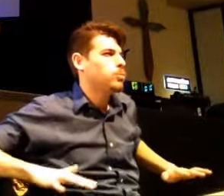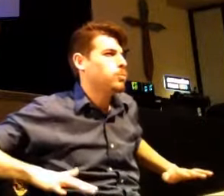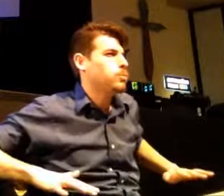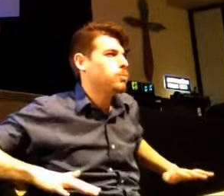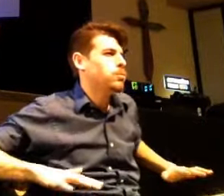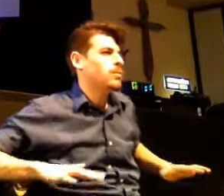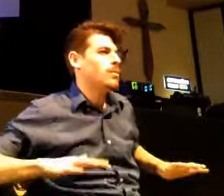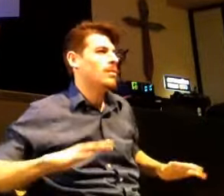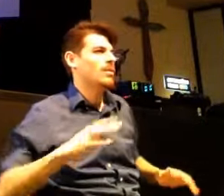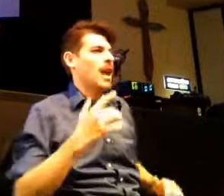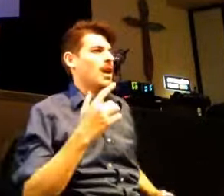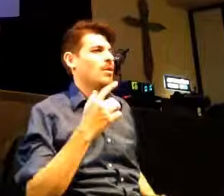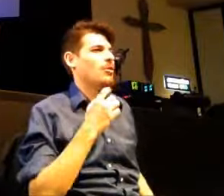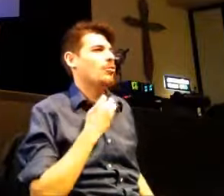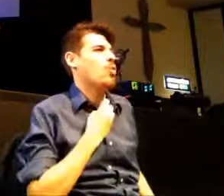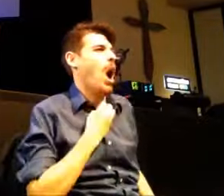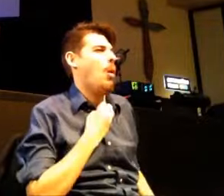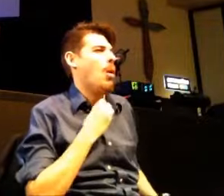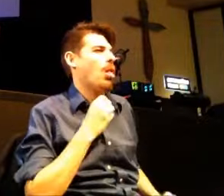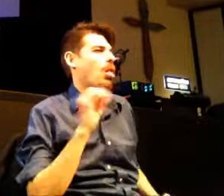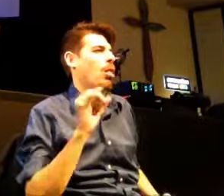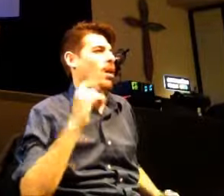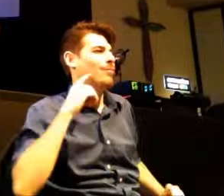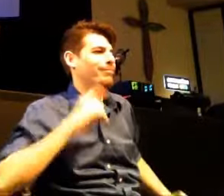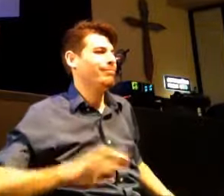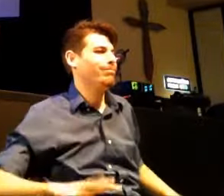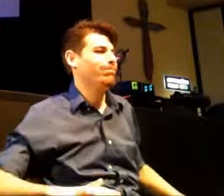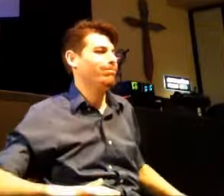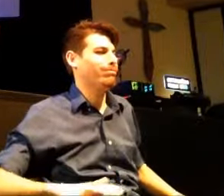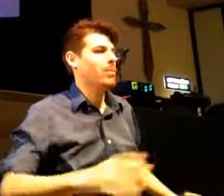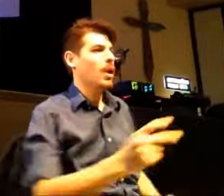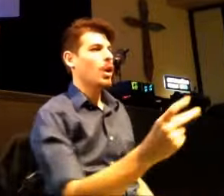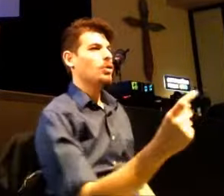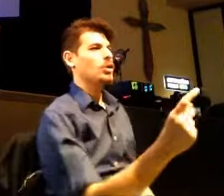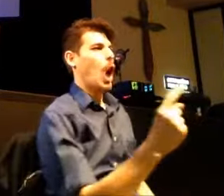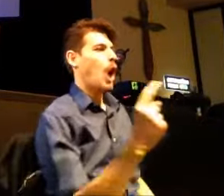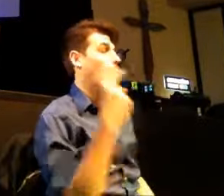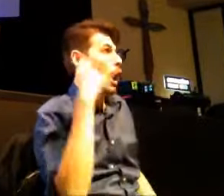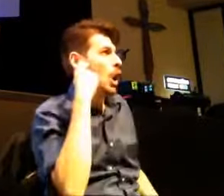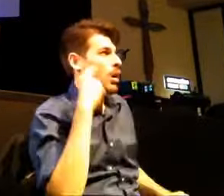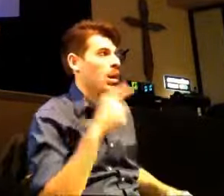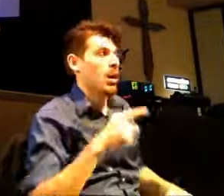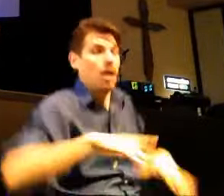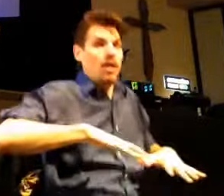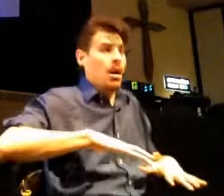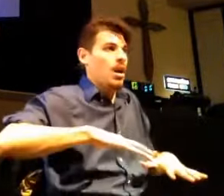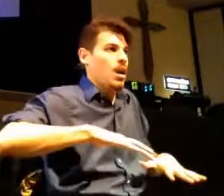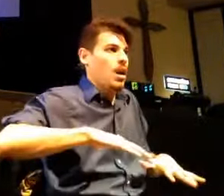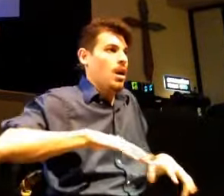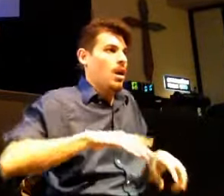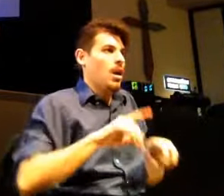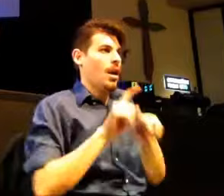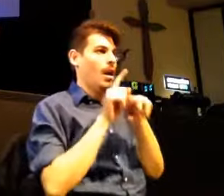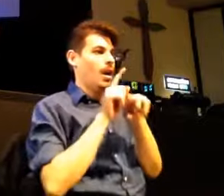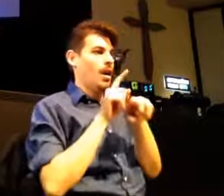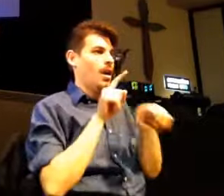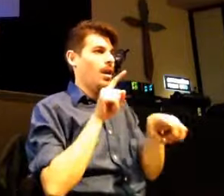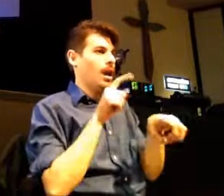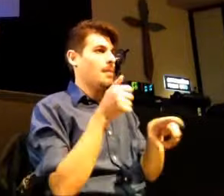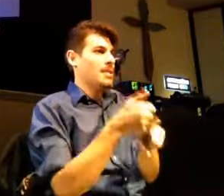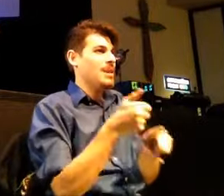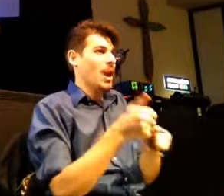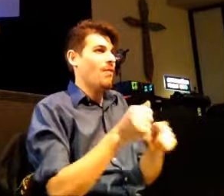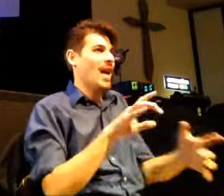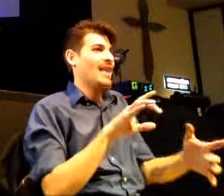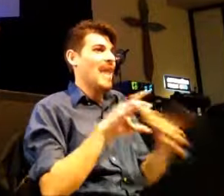growl sound. It's like, well, Mal hears that, and it spooks him a little bit. And of course, he's tethered to